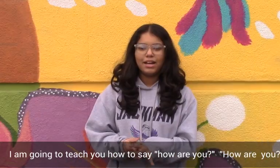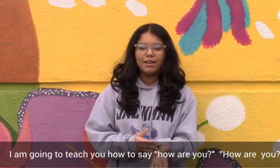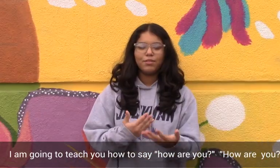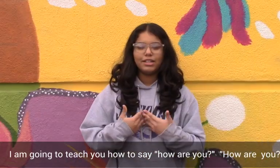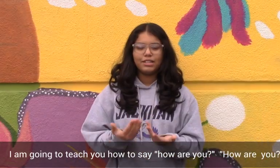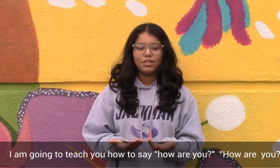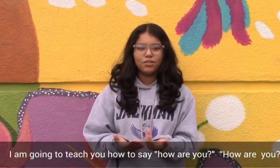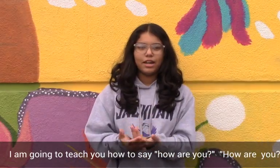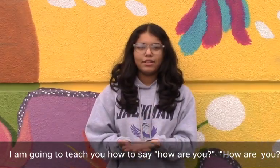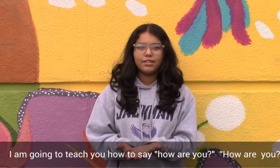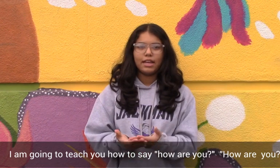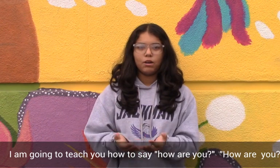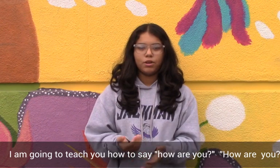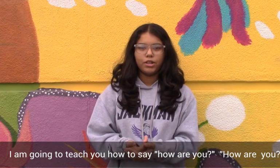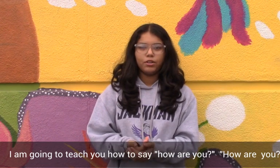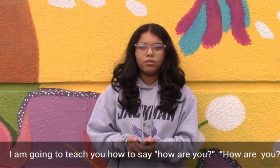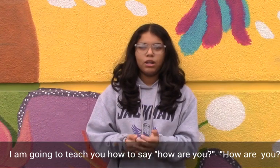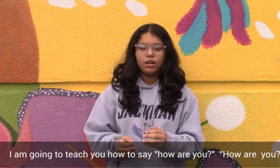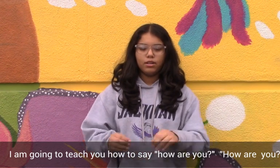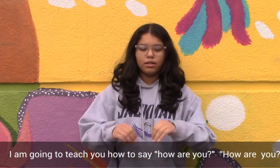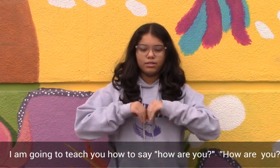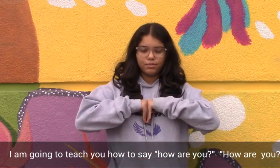I'm going to teach you how to say how are you.